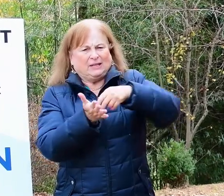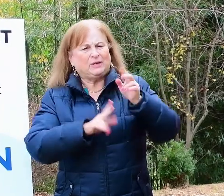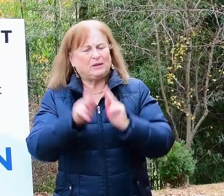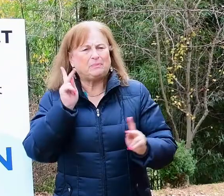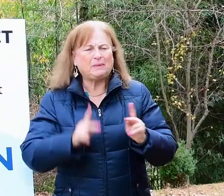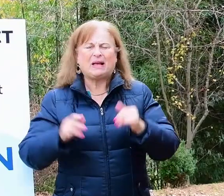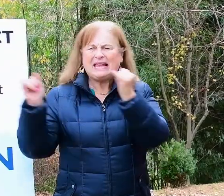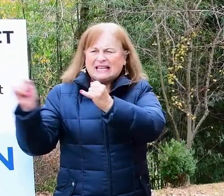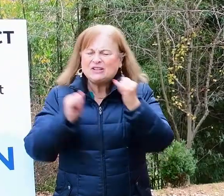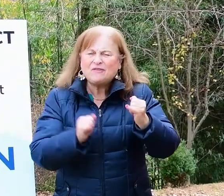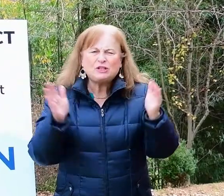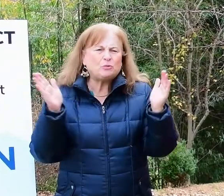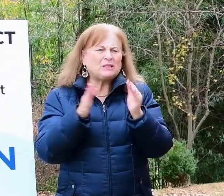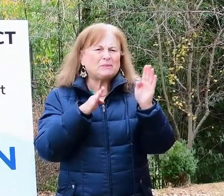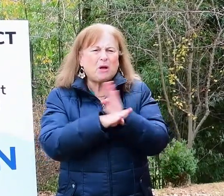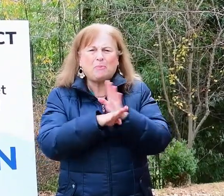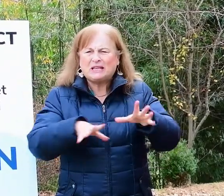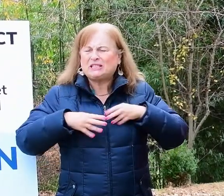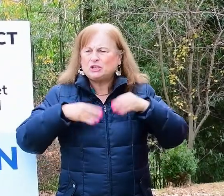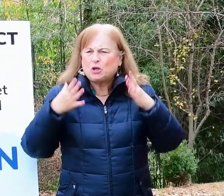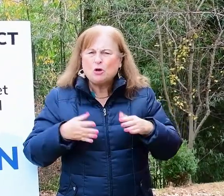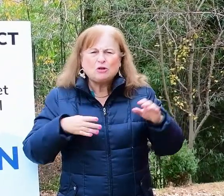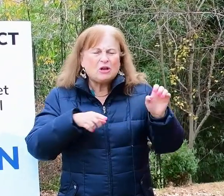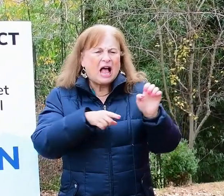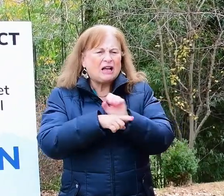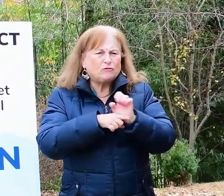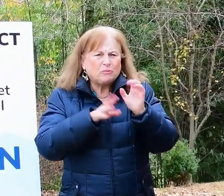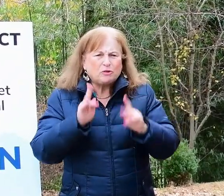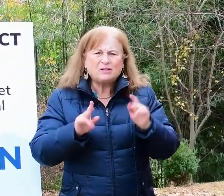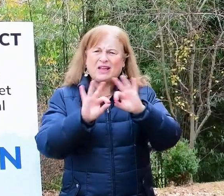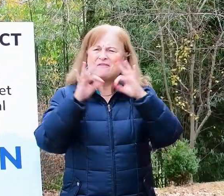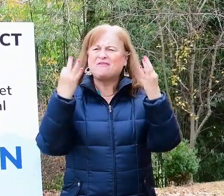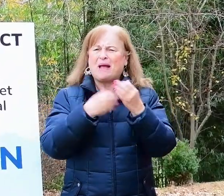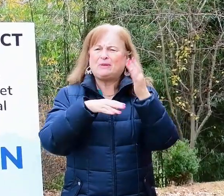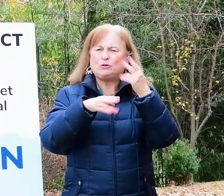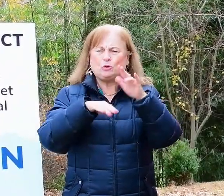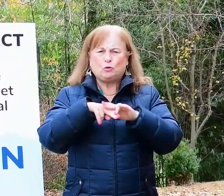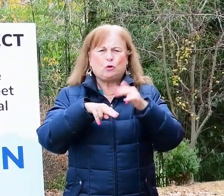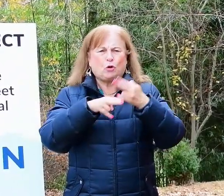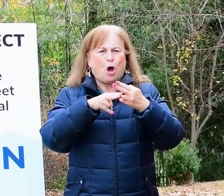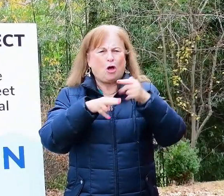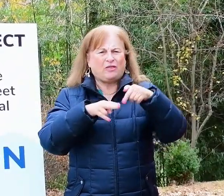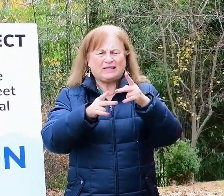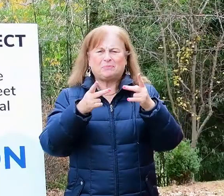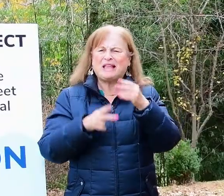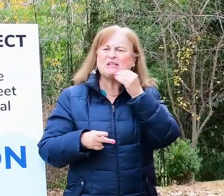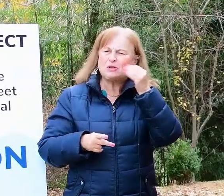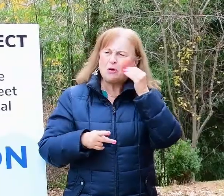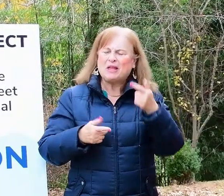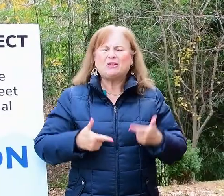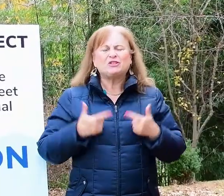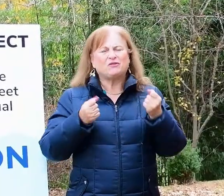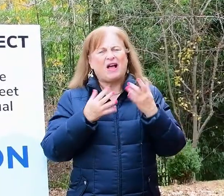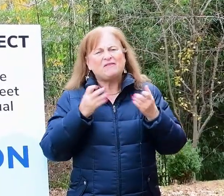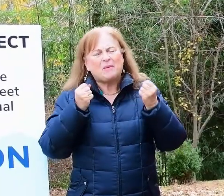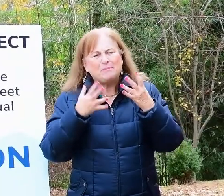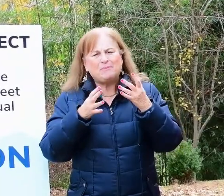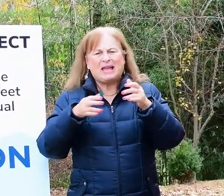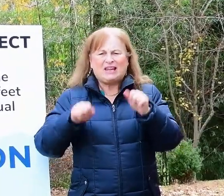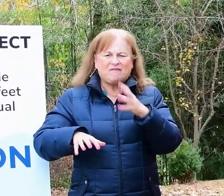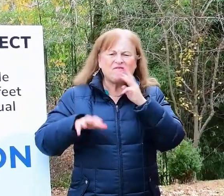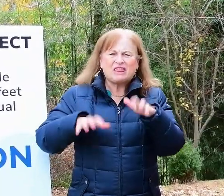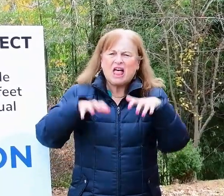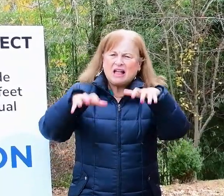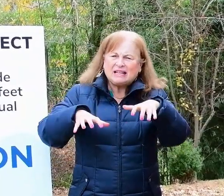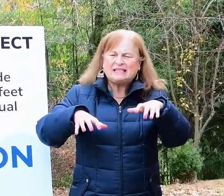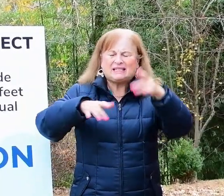Individuals, small business owners, entrepreneurs, families who call this place home, and they've survived multiple floods, a global